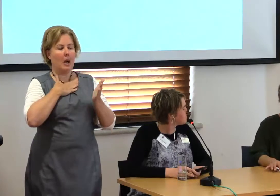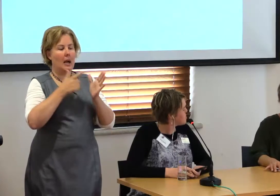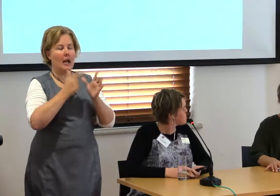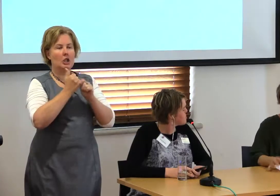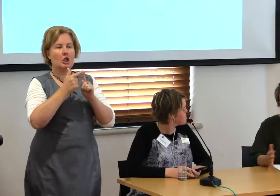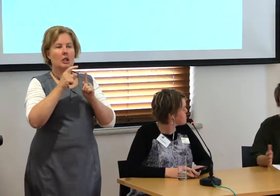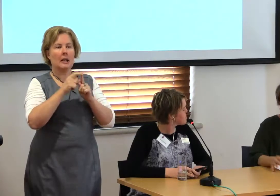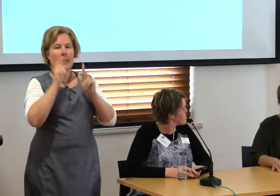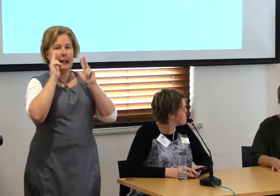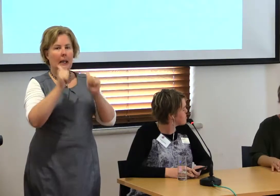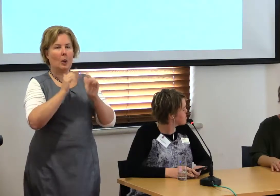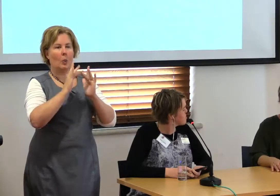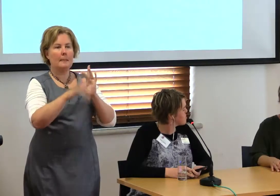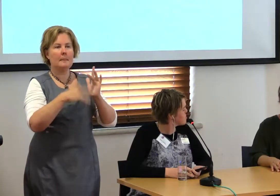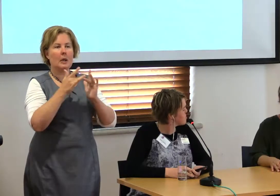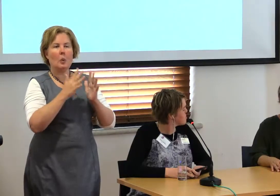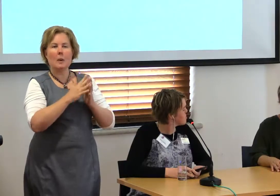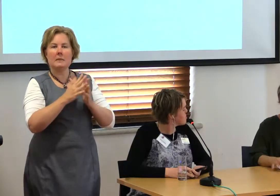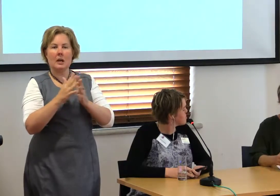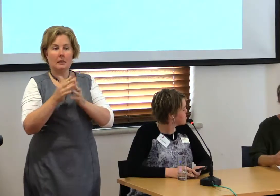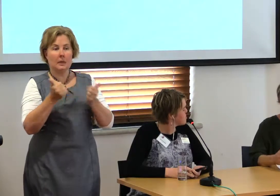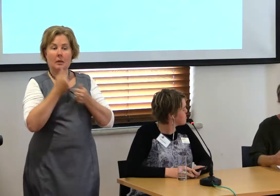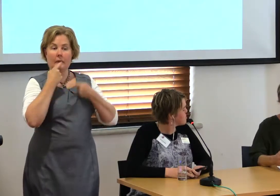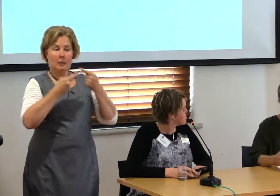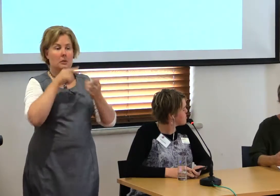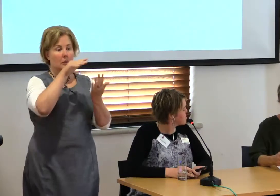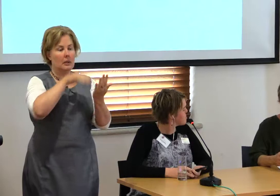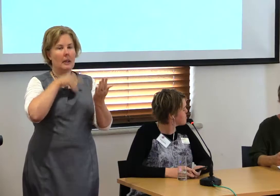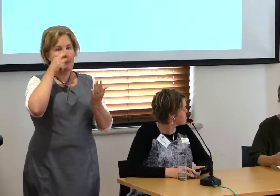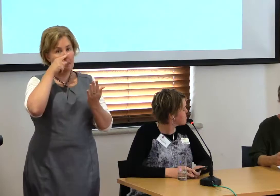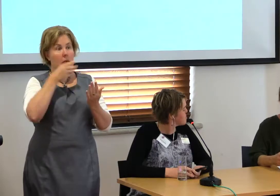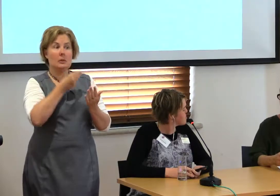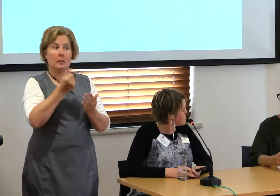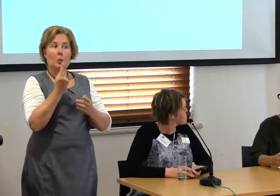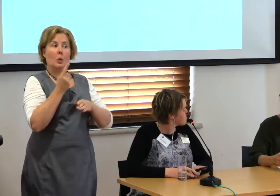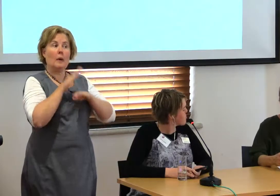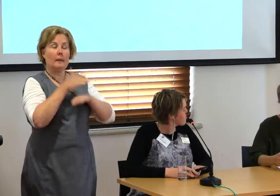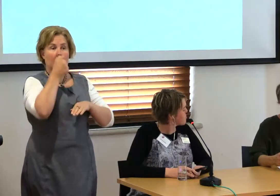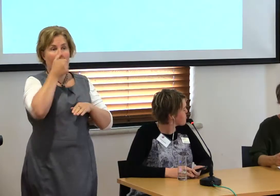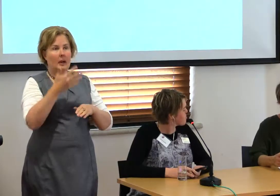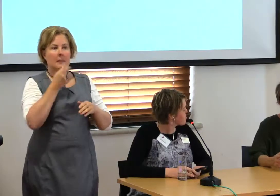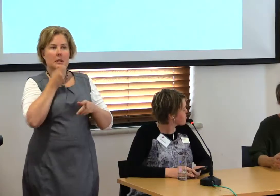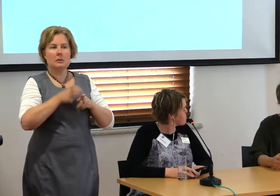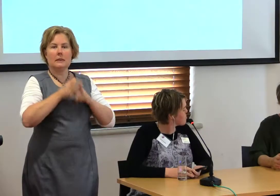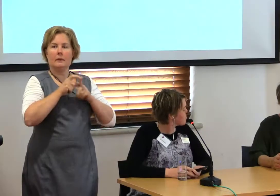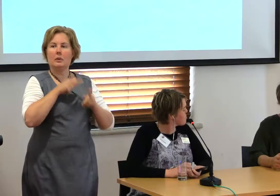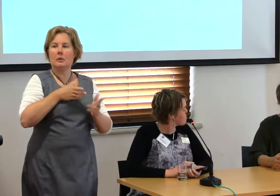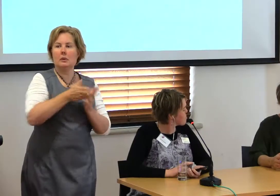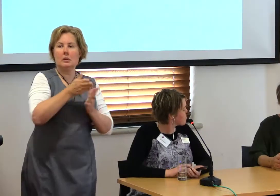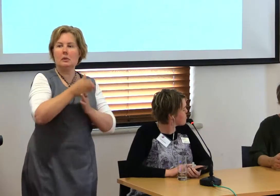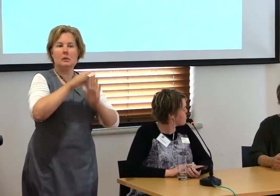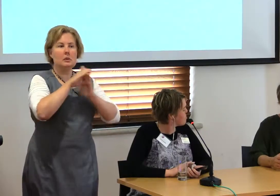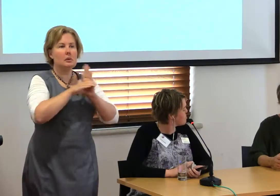which has a lot of information on it, so people have trouble accessing that information in the beginning.